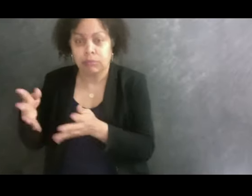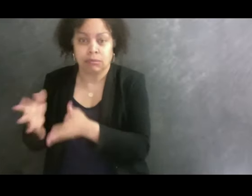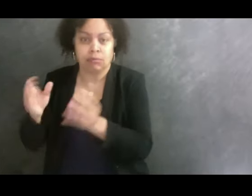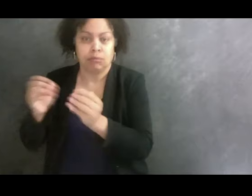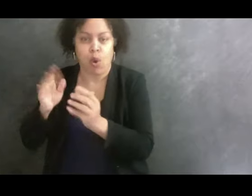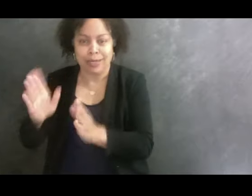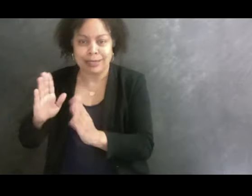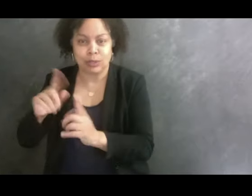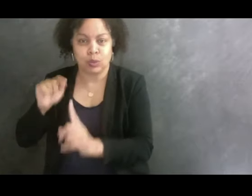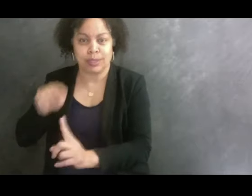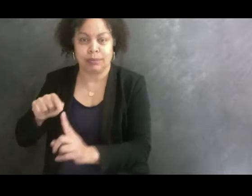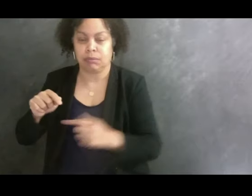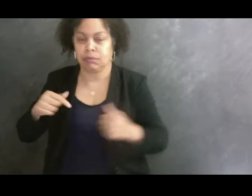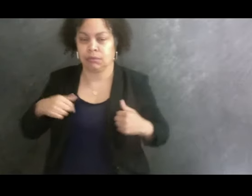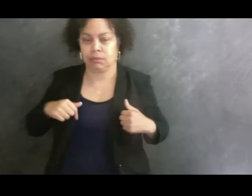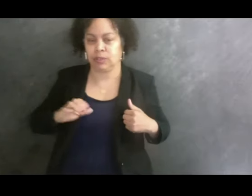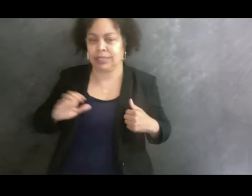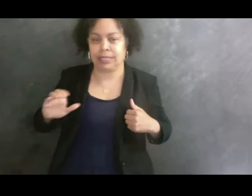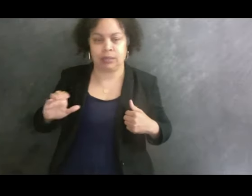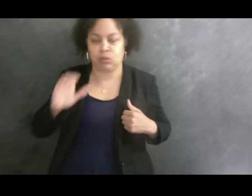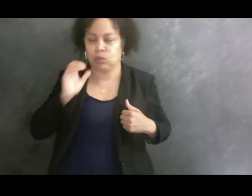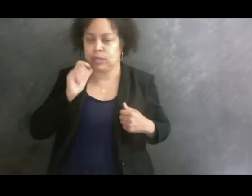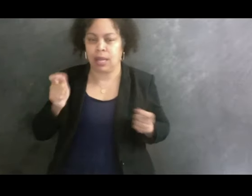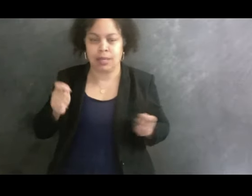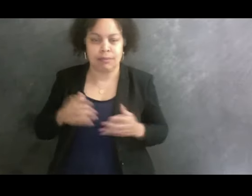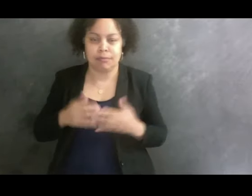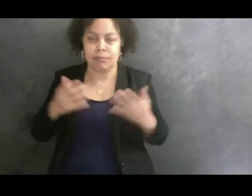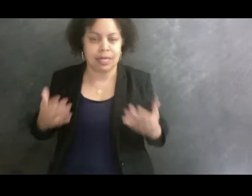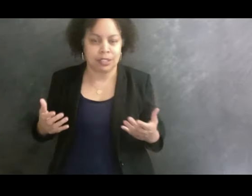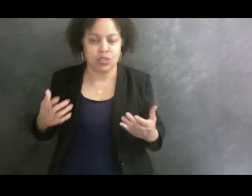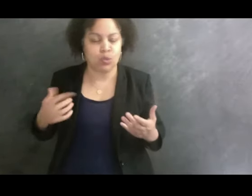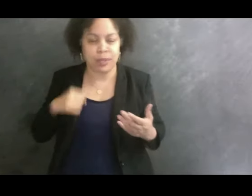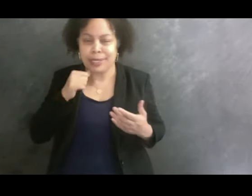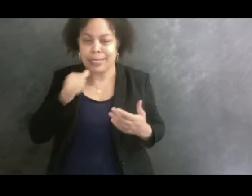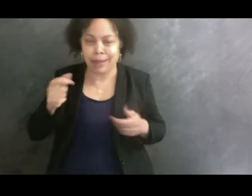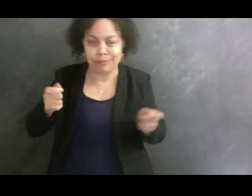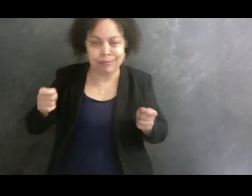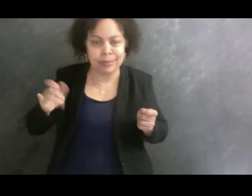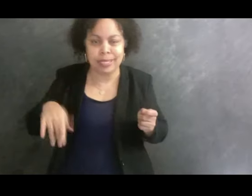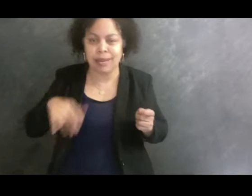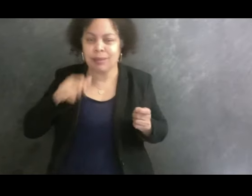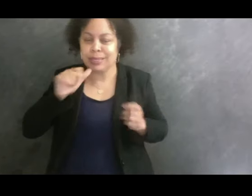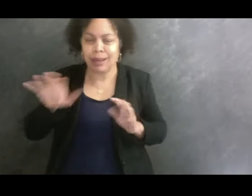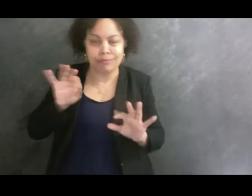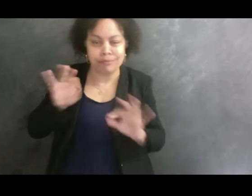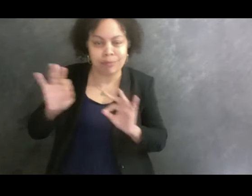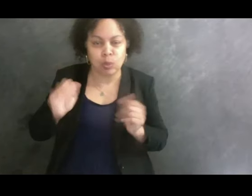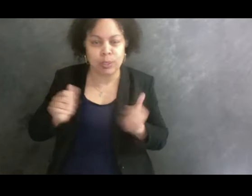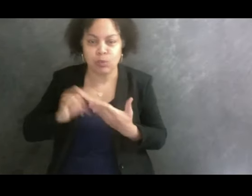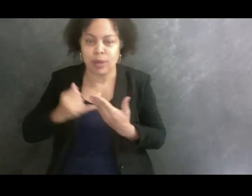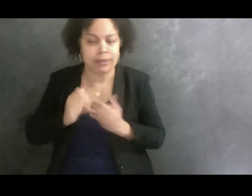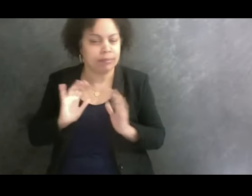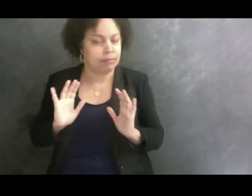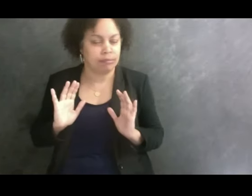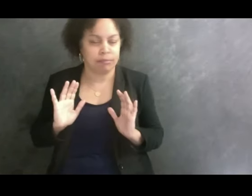not something that Creative Capital has much sort of oversight on in terms of the project selected. It's all up to